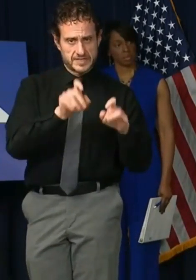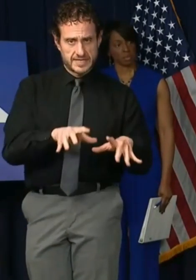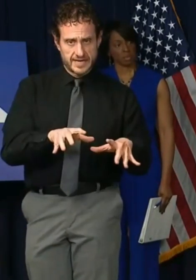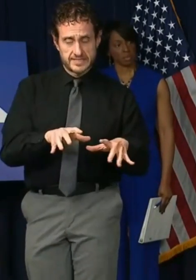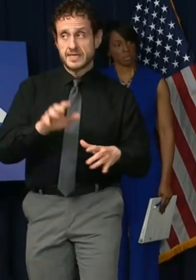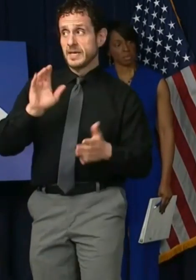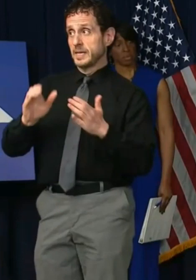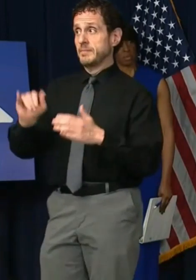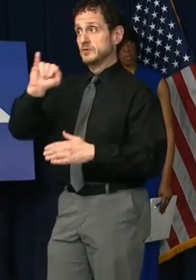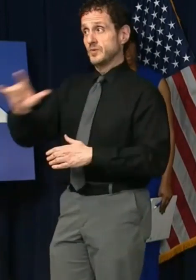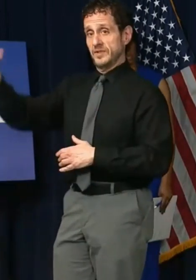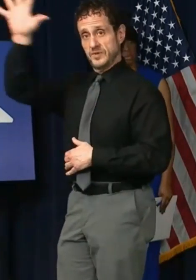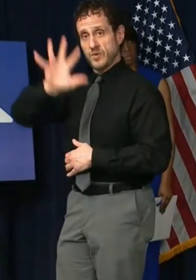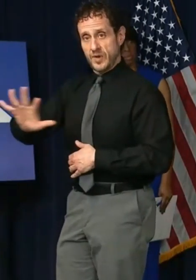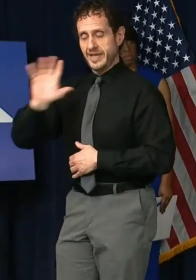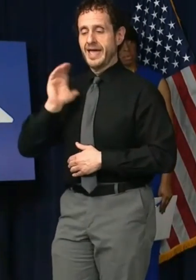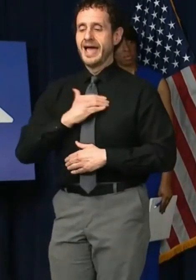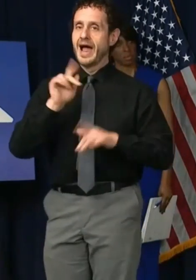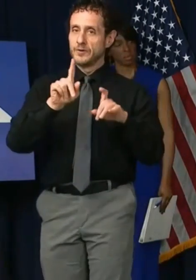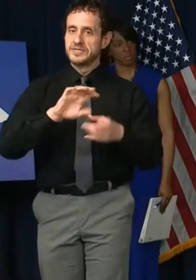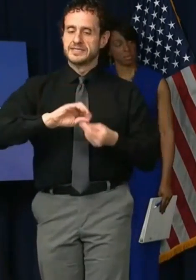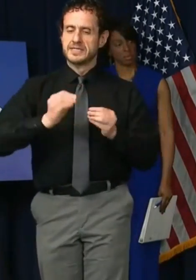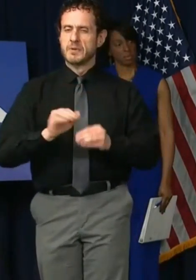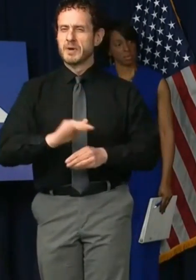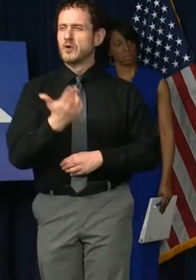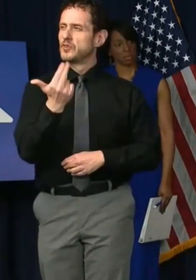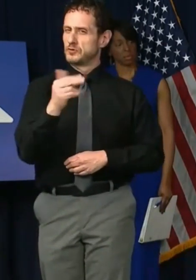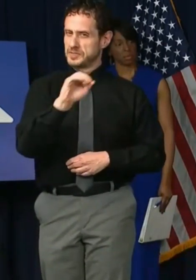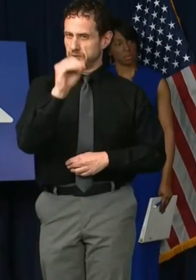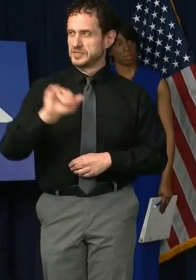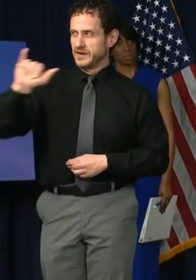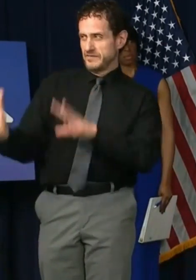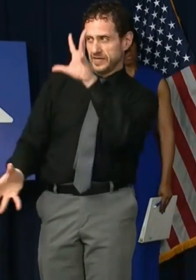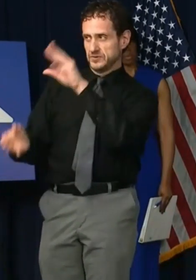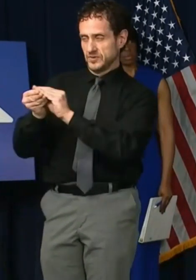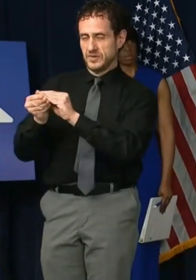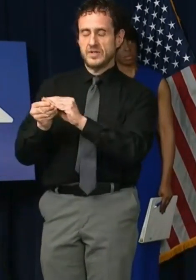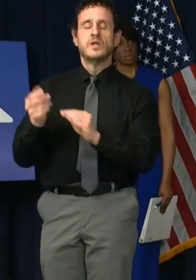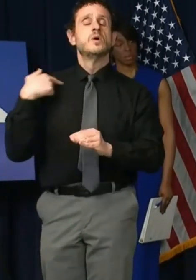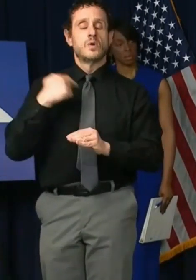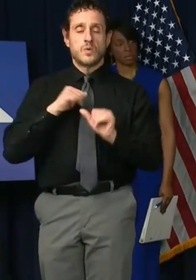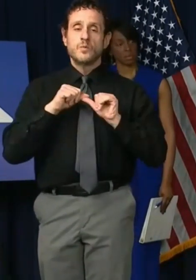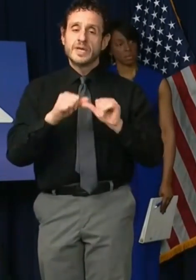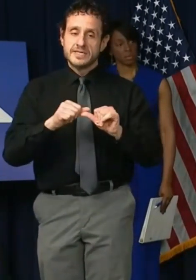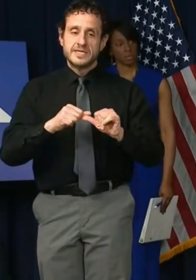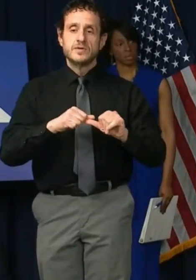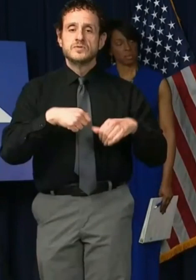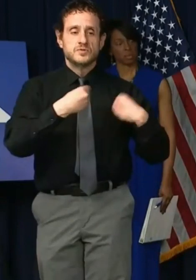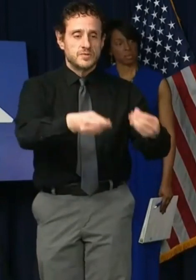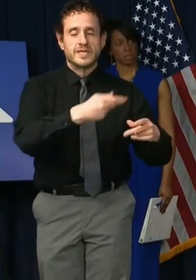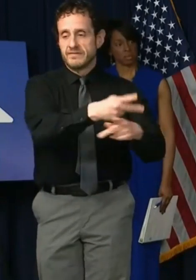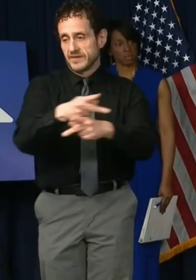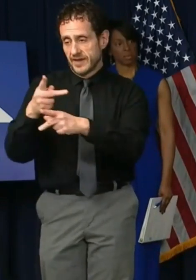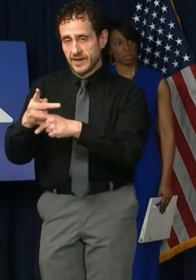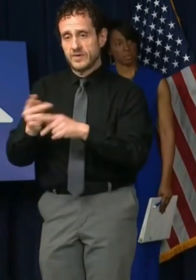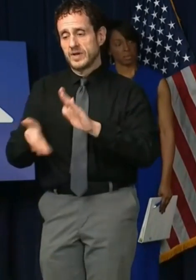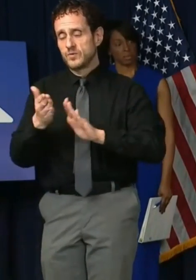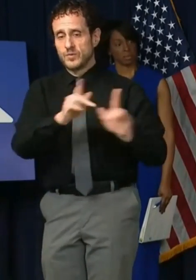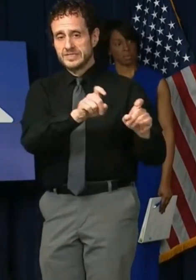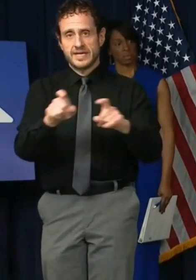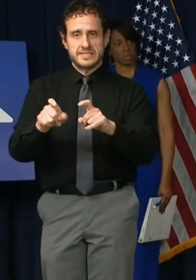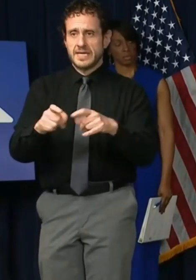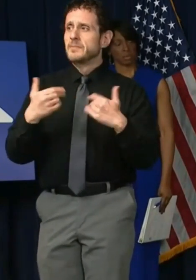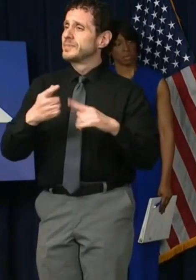about 13% of total testing in Illinois. As we continue to deliver care and perform testing, the supply chain remains